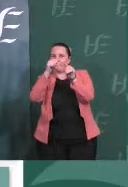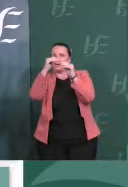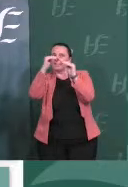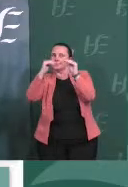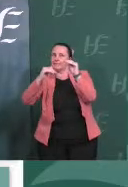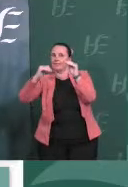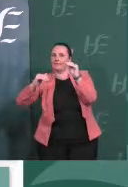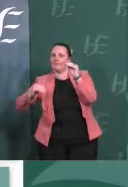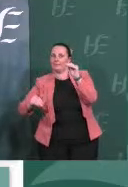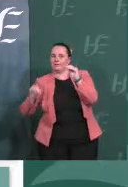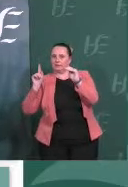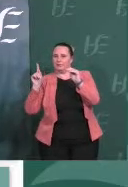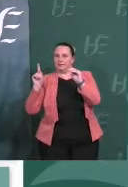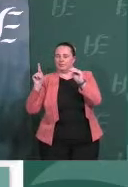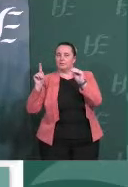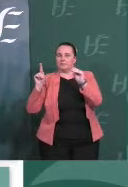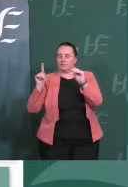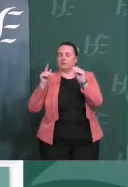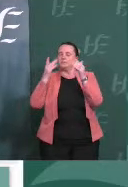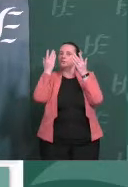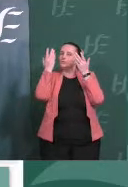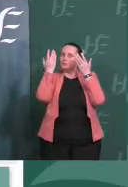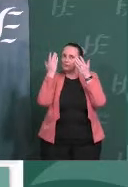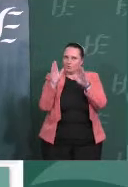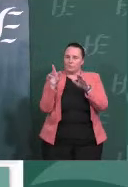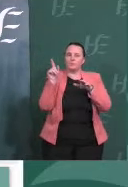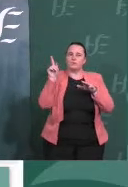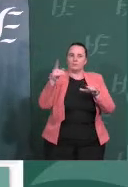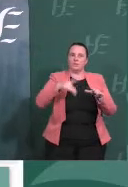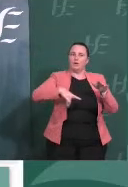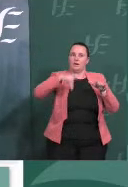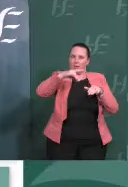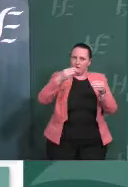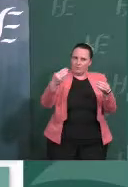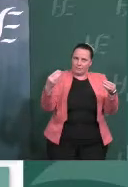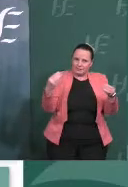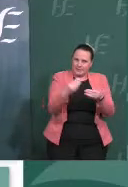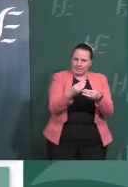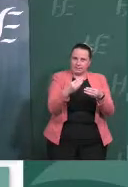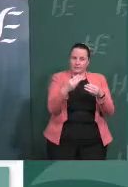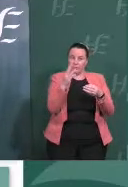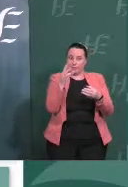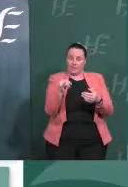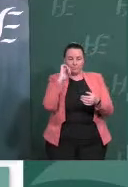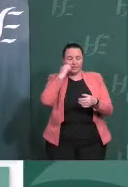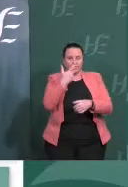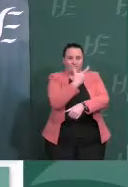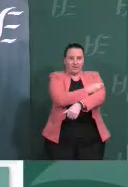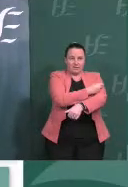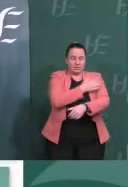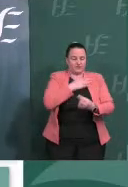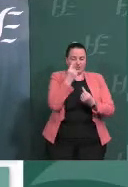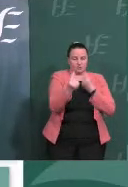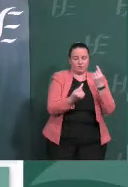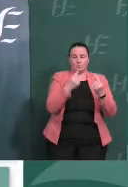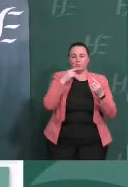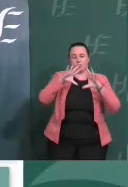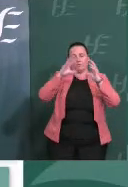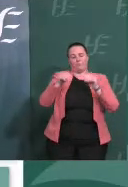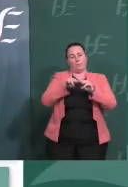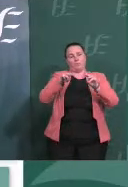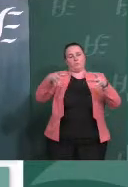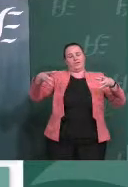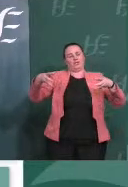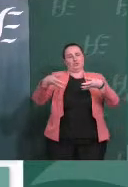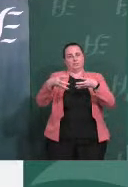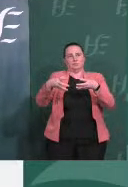cases and deaths. Demonstrating the highly protective effect of vaccine, not just at individual level, but at population level